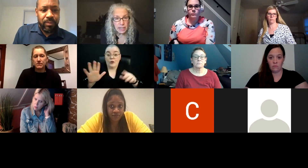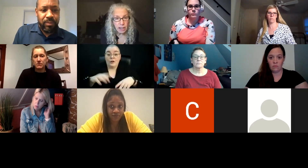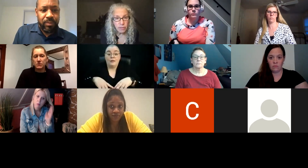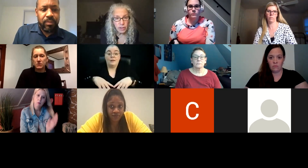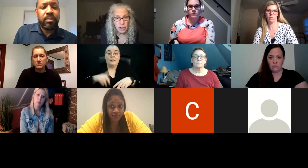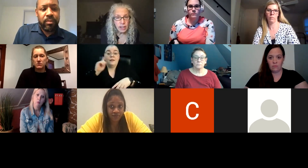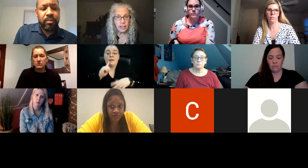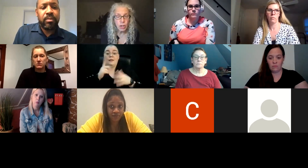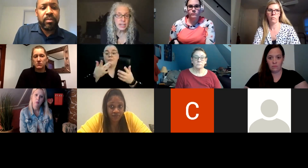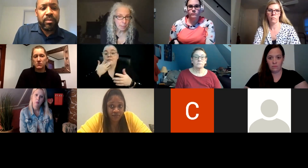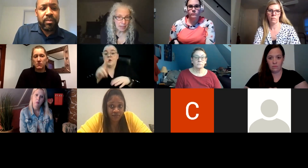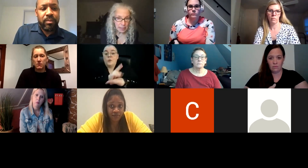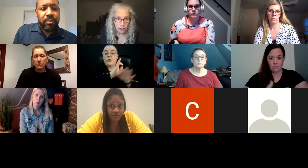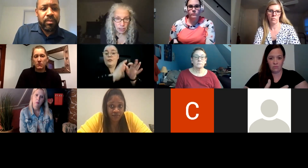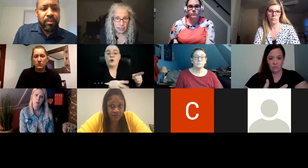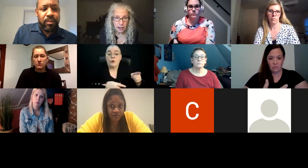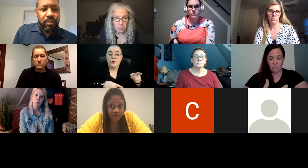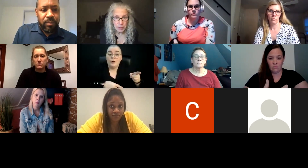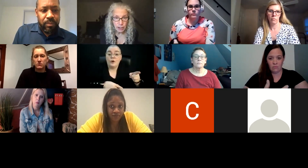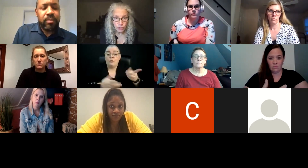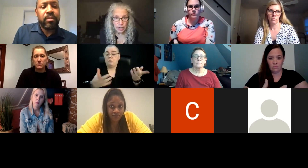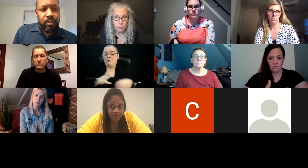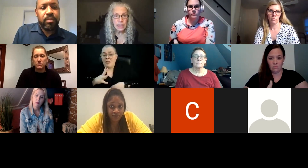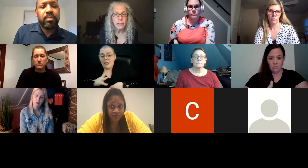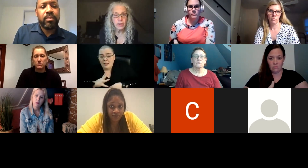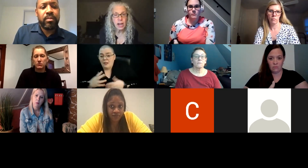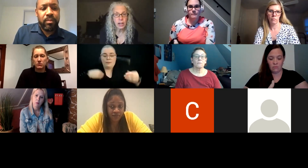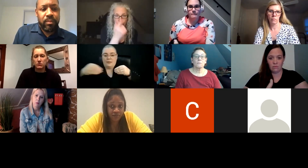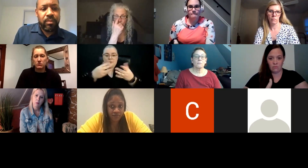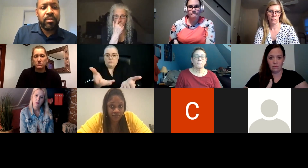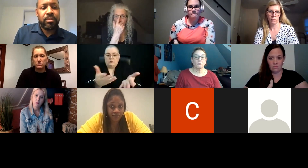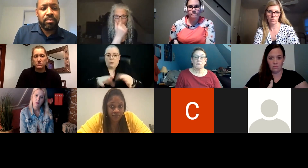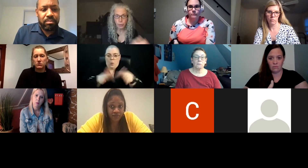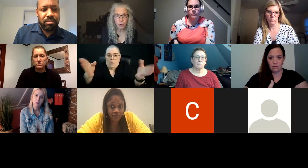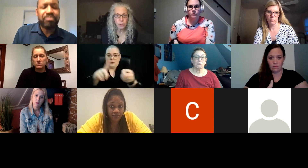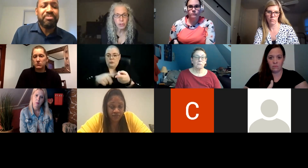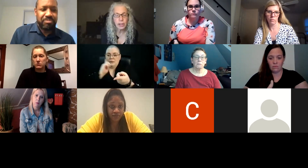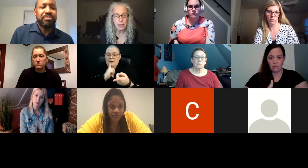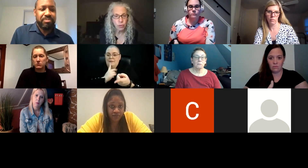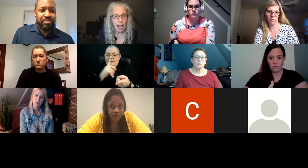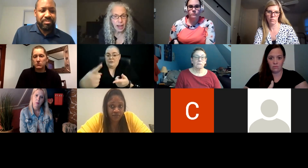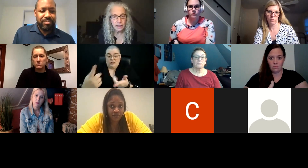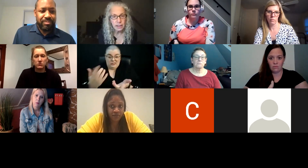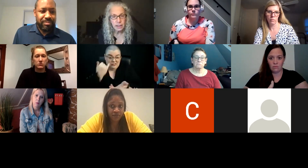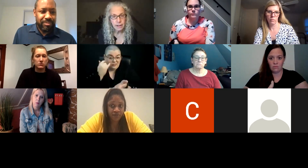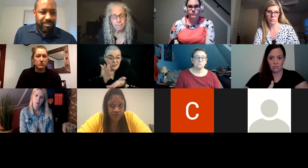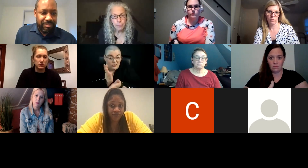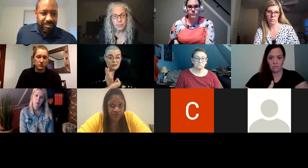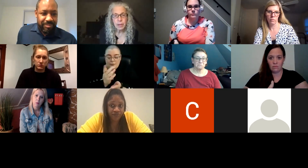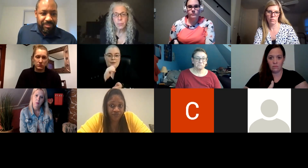myself as long as I'm clear and the deaf people can understand me. If not, I would use the interpreter. Let me know that. But I want